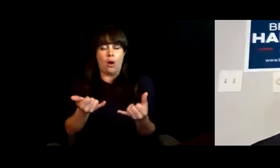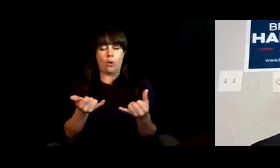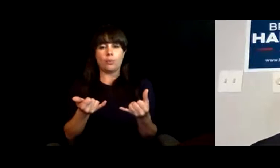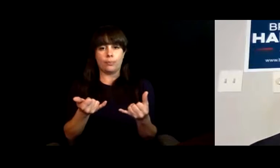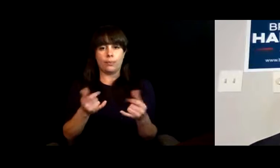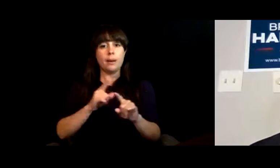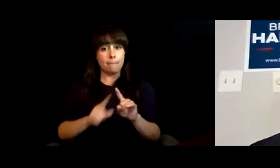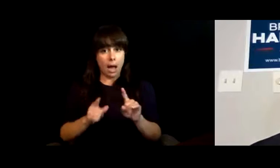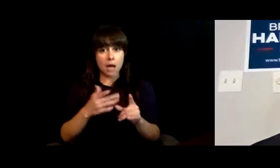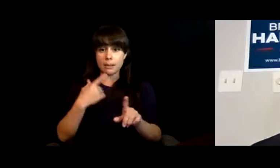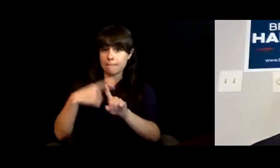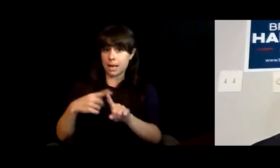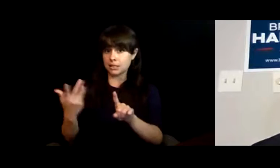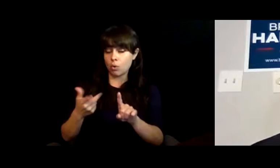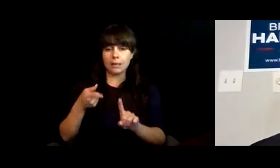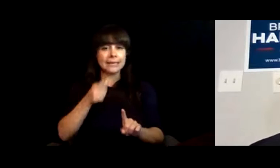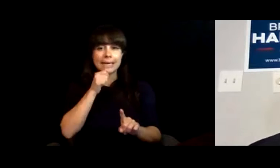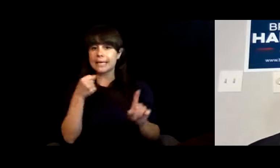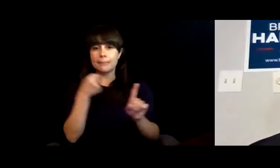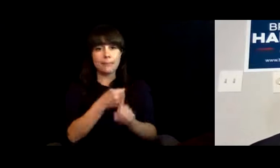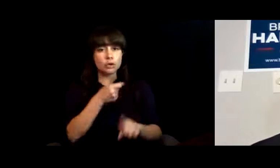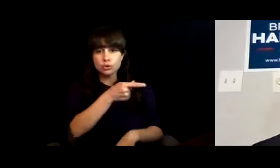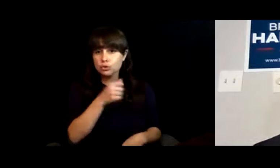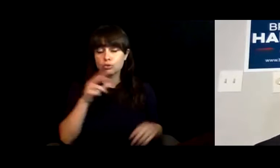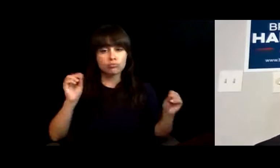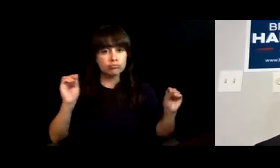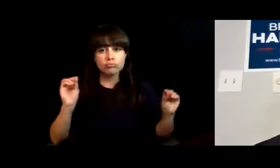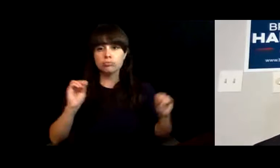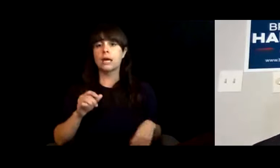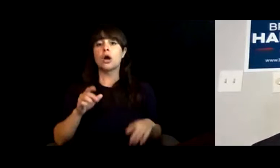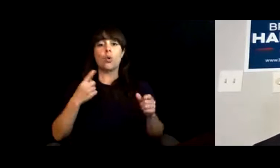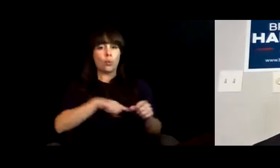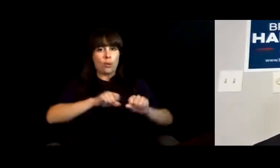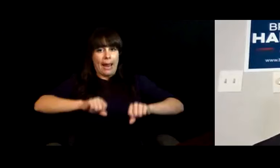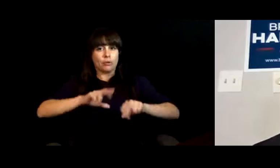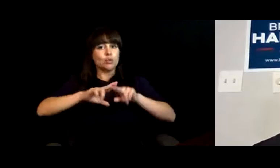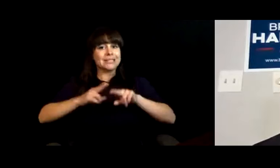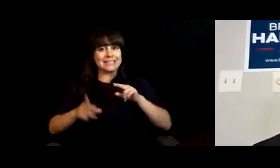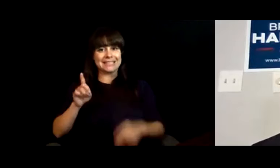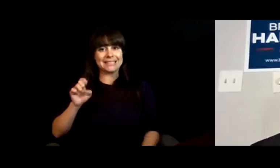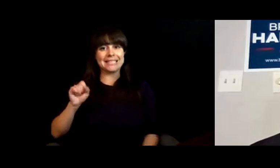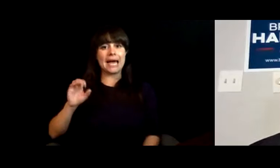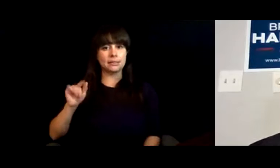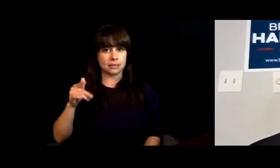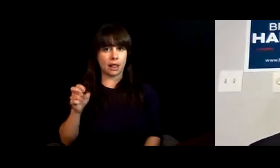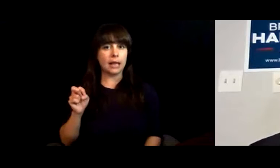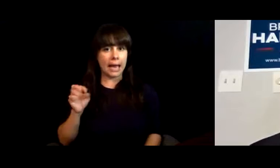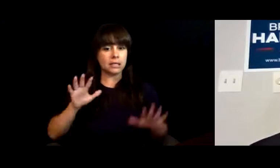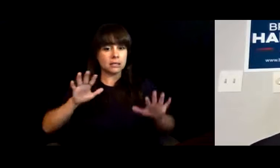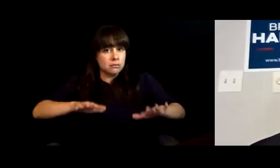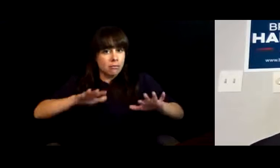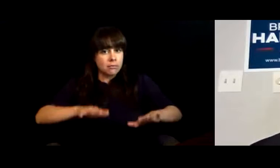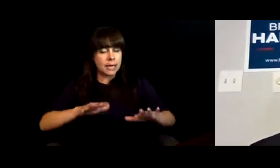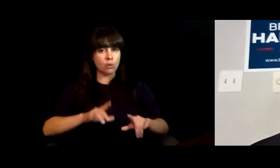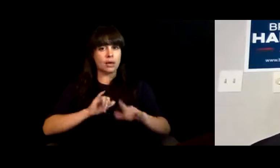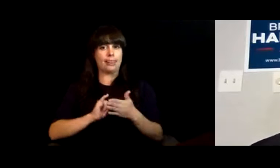grace of God, he did not strike her, and the situation was able to de-escalate. That's the good news in this story. But I just want to kind of give those on